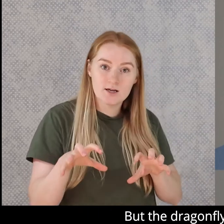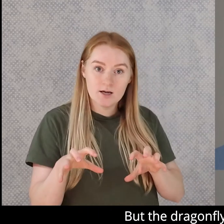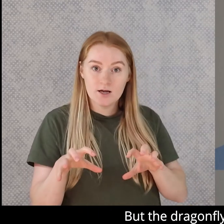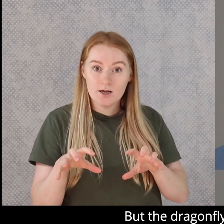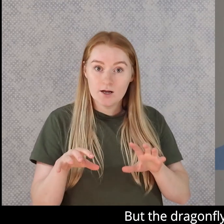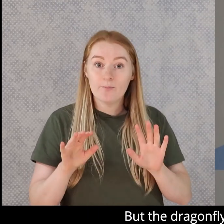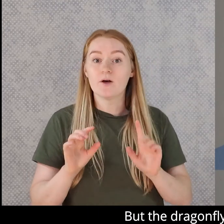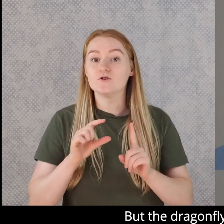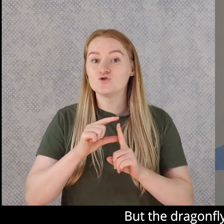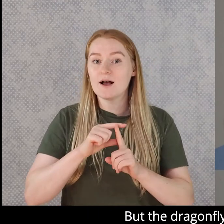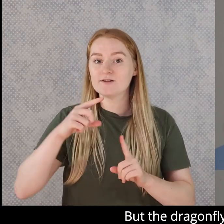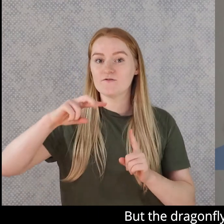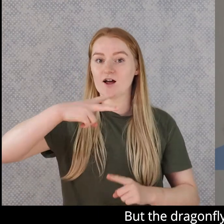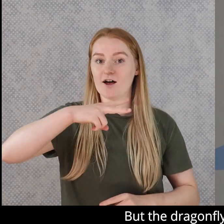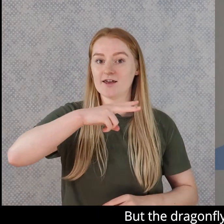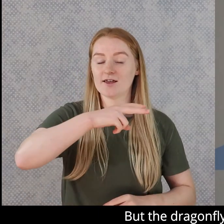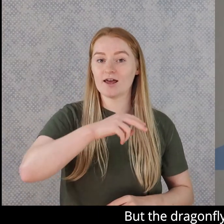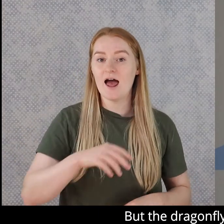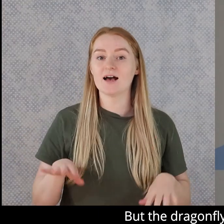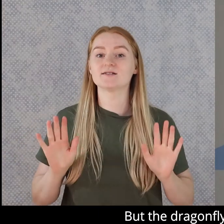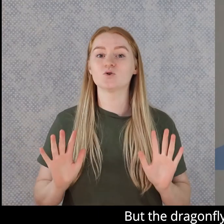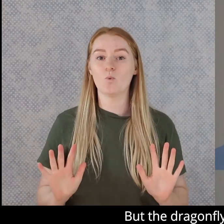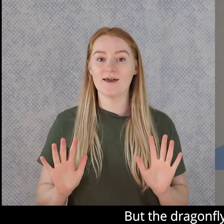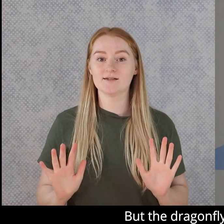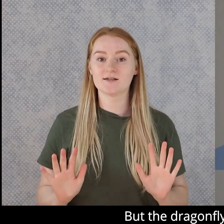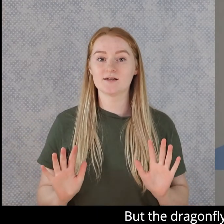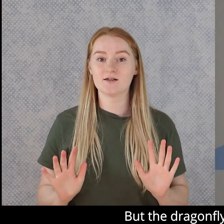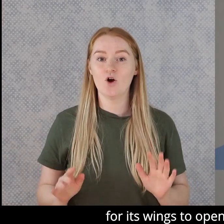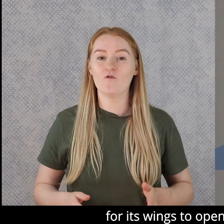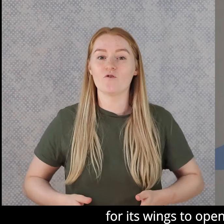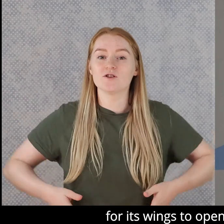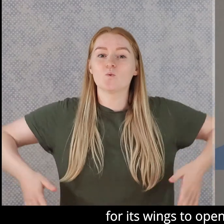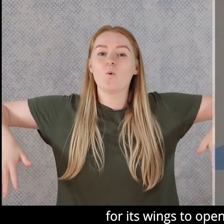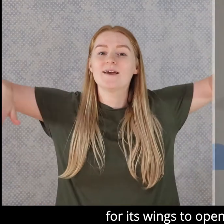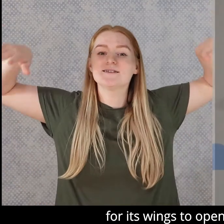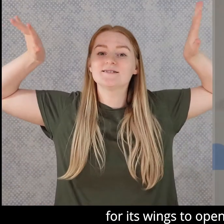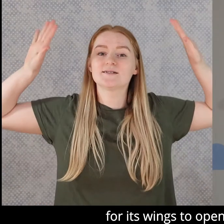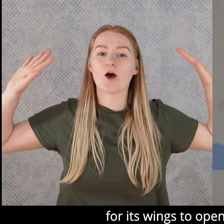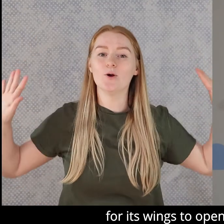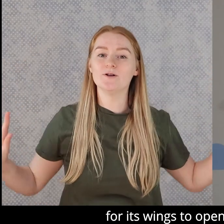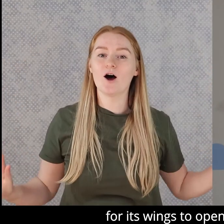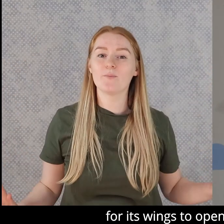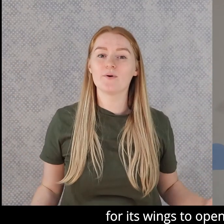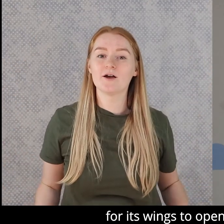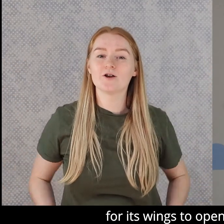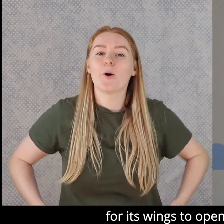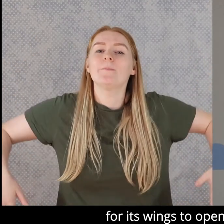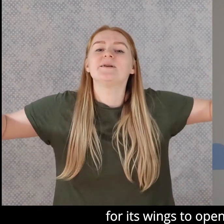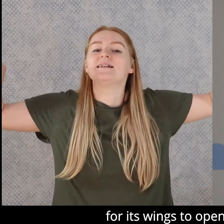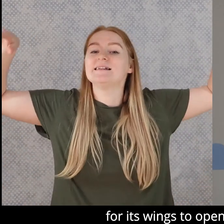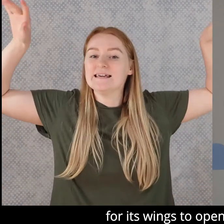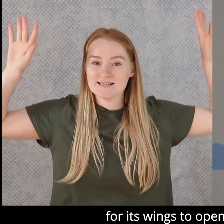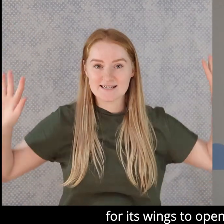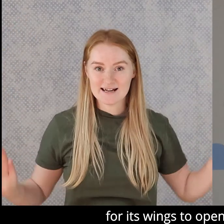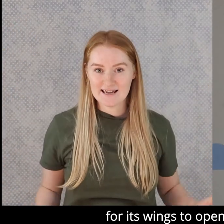out, but the dragonfly has to wait for its wings to open up